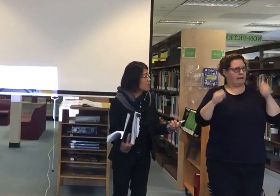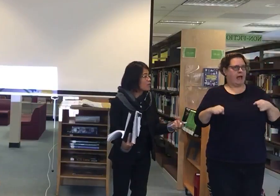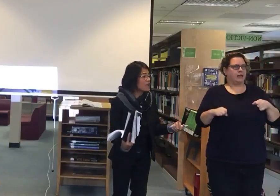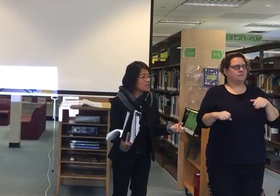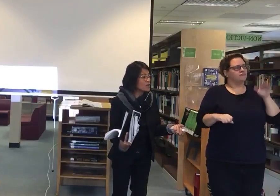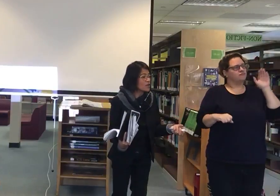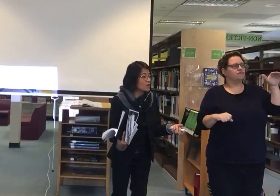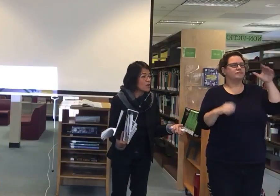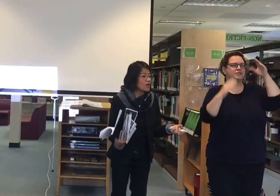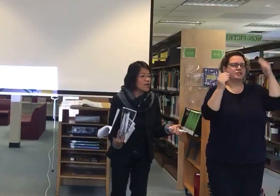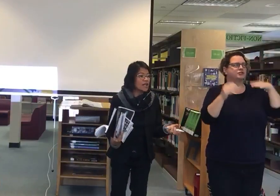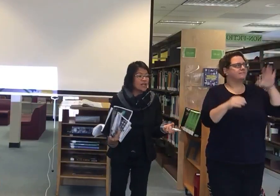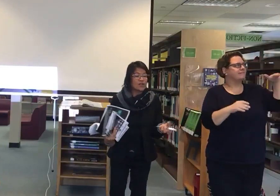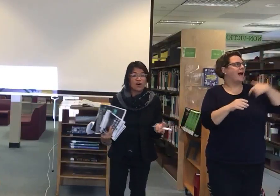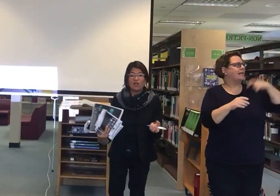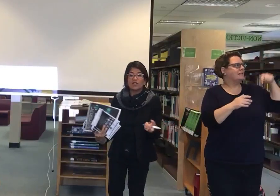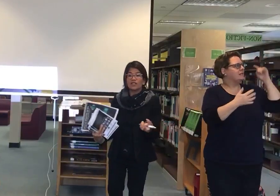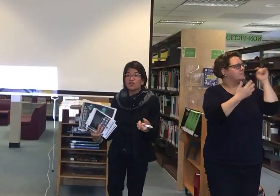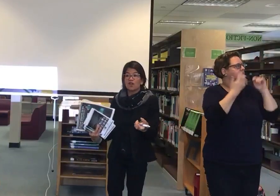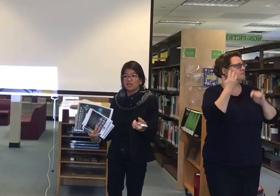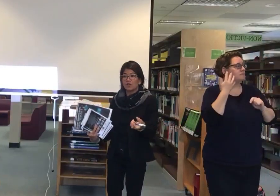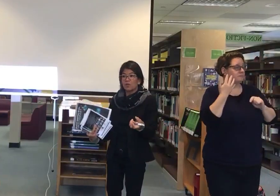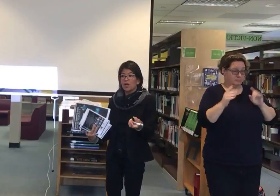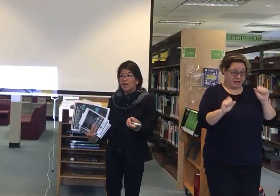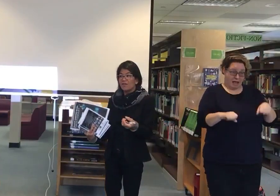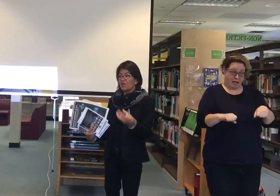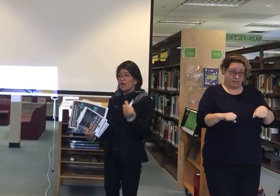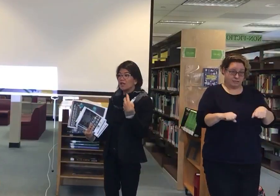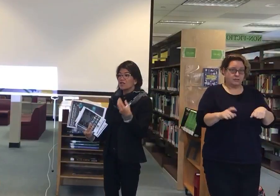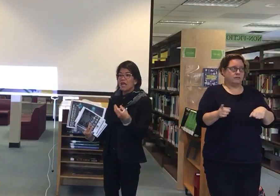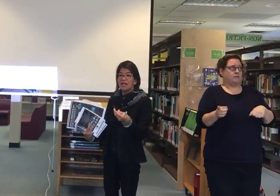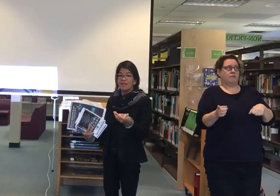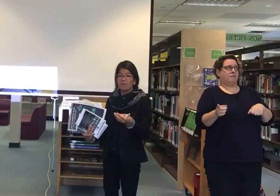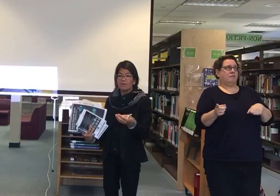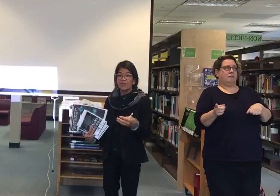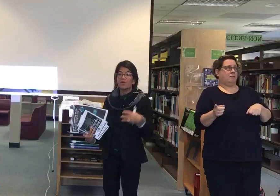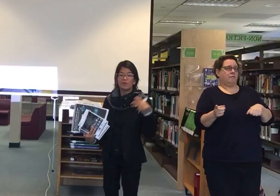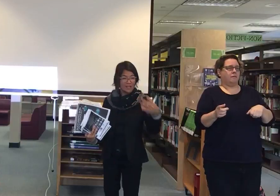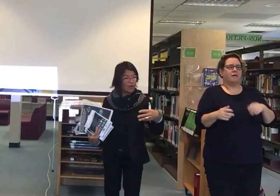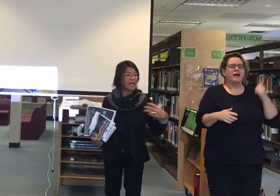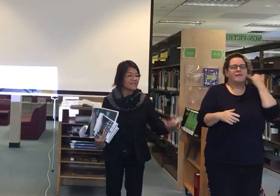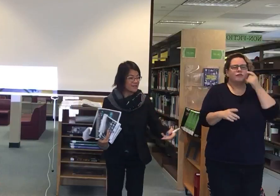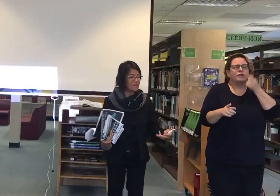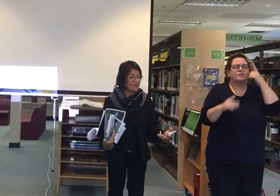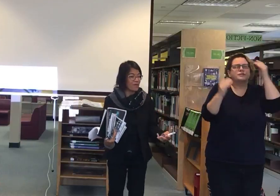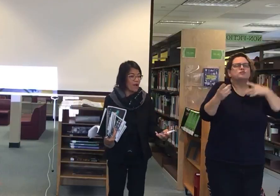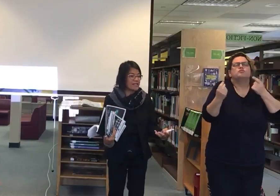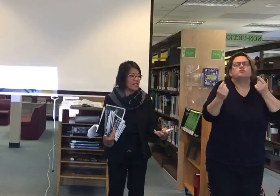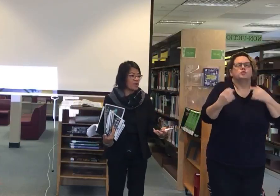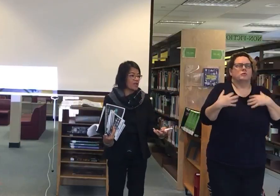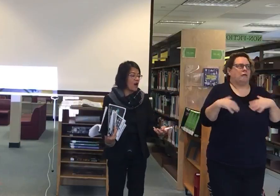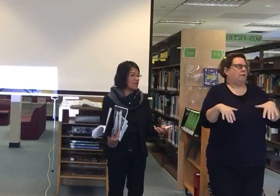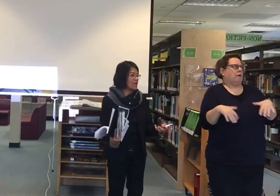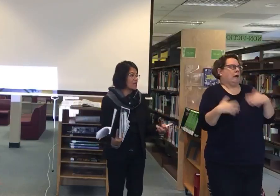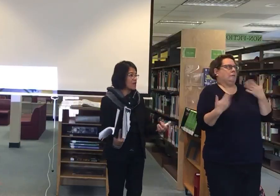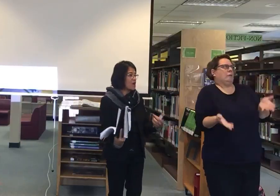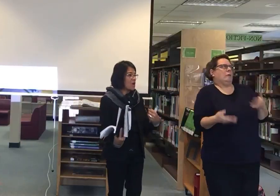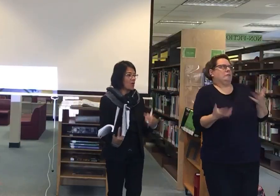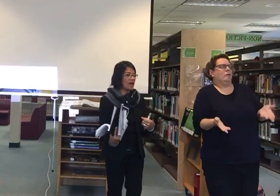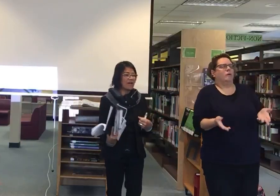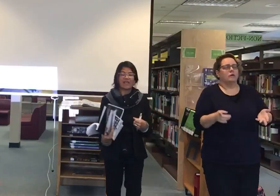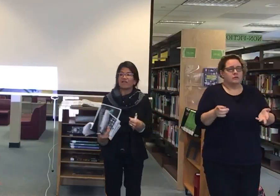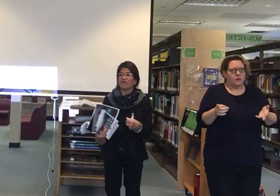to a professor or your college instructor if you're not understanding them? You know, let's practice some ways that you would